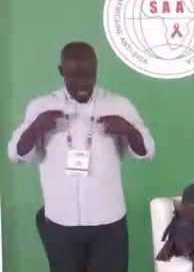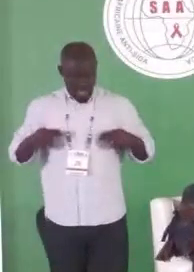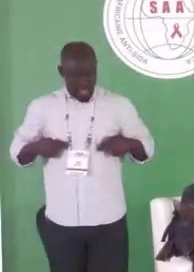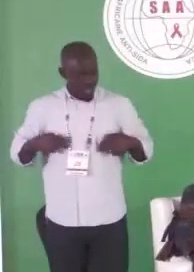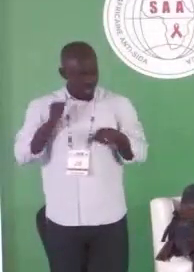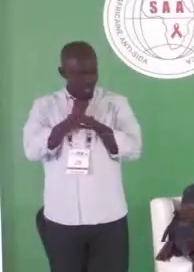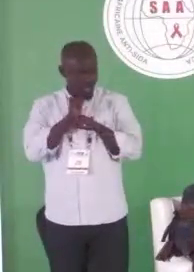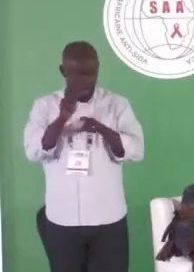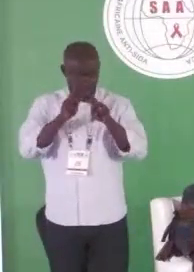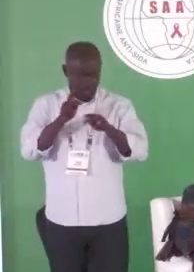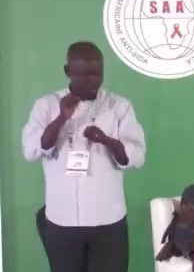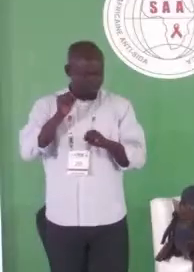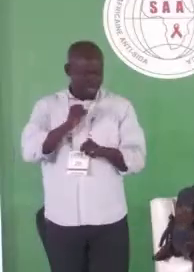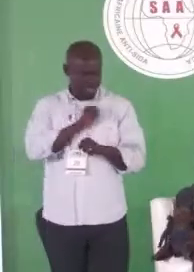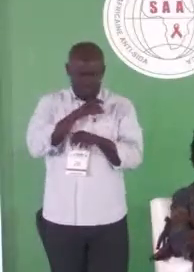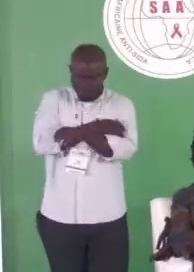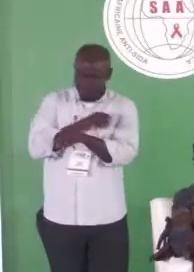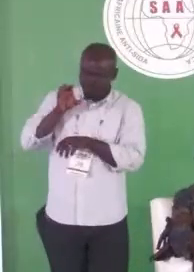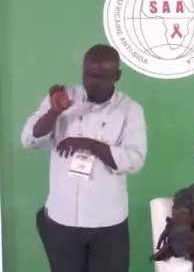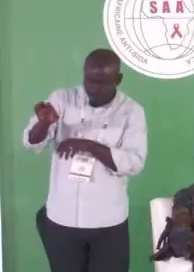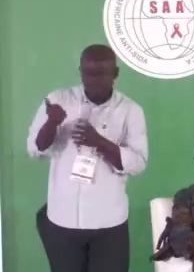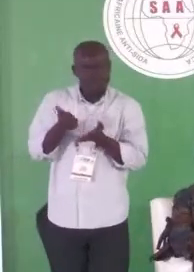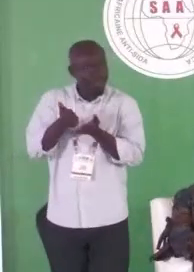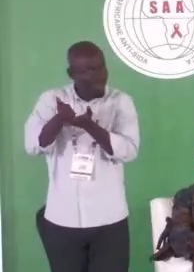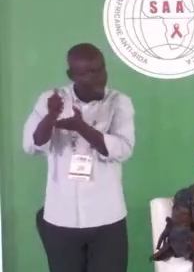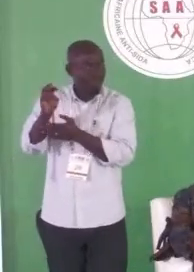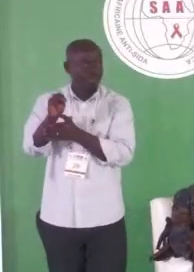quite important. Cascading the guidelines,